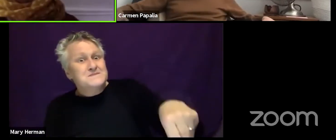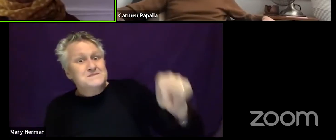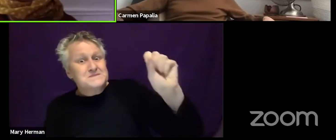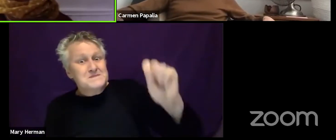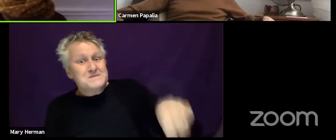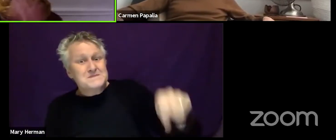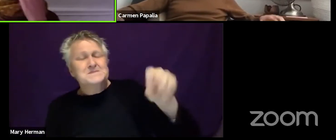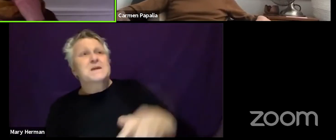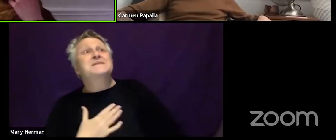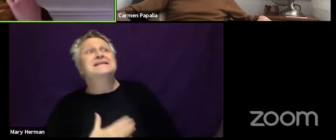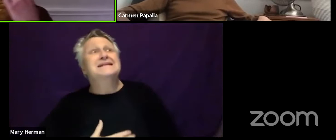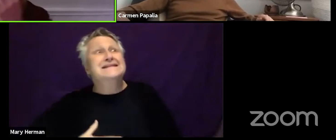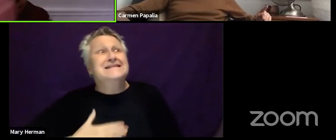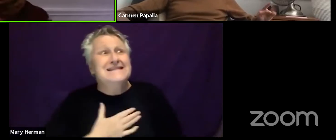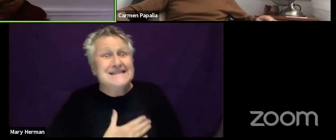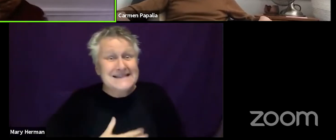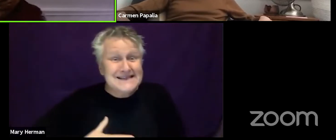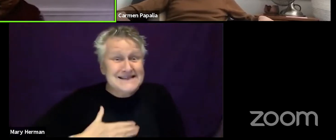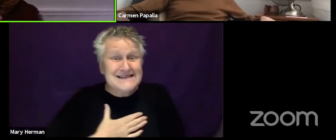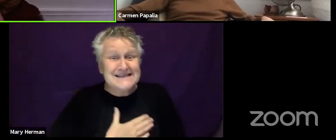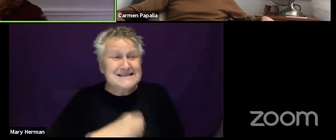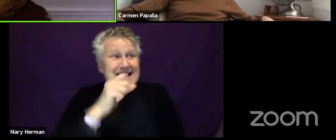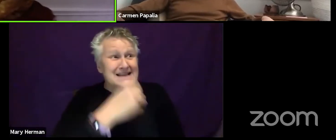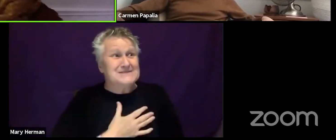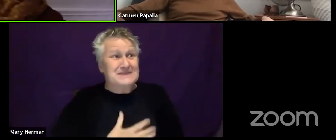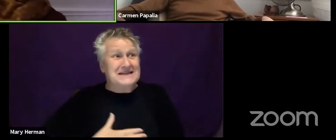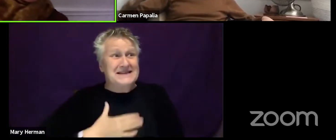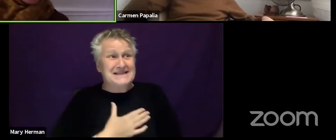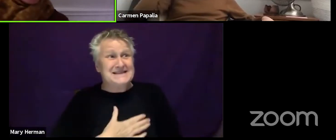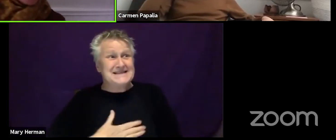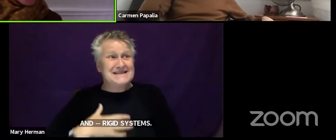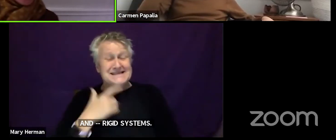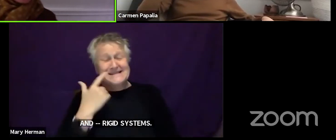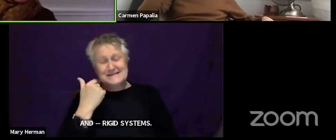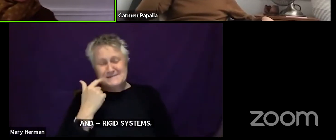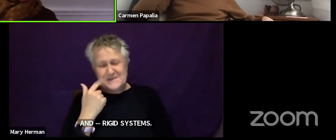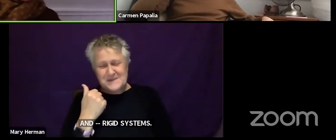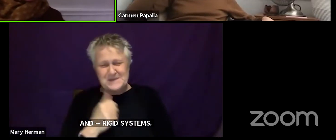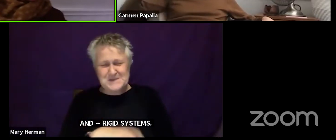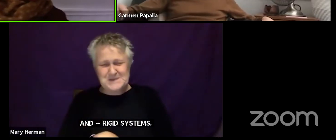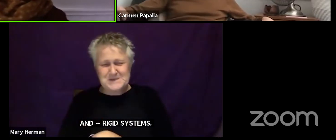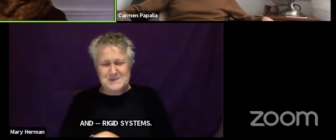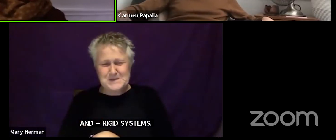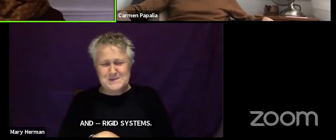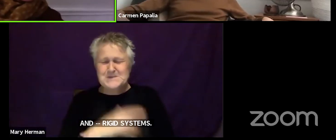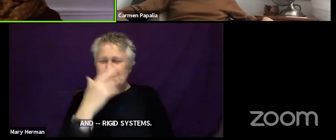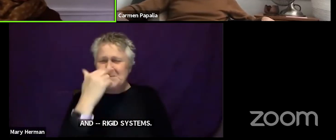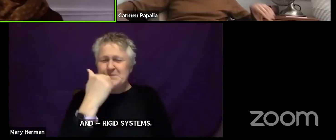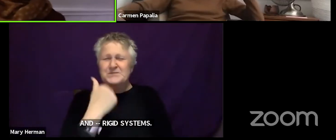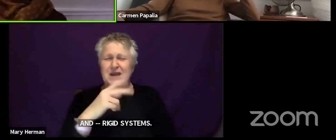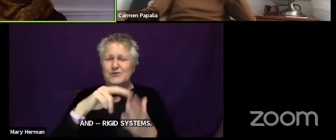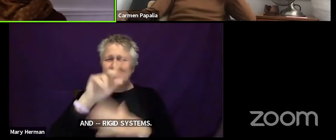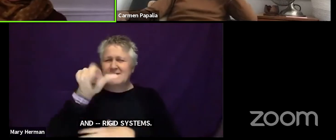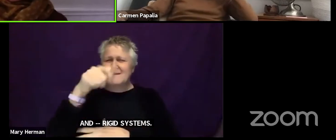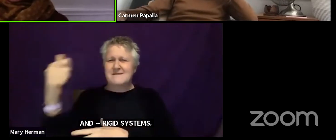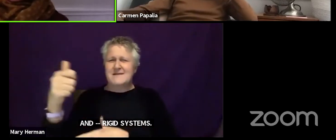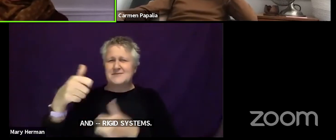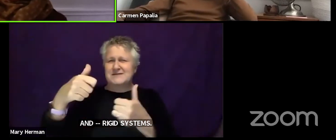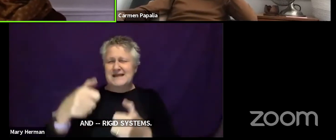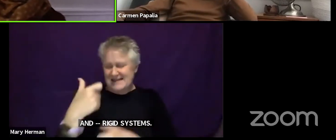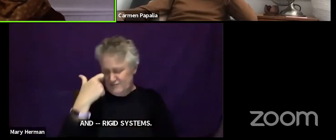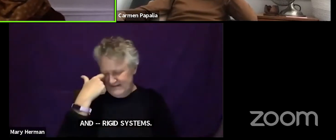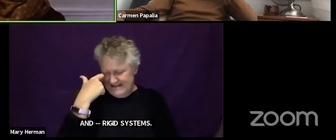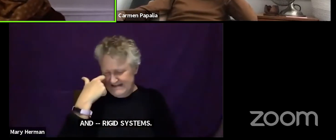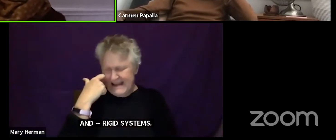Yes, please. Actually, I was reading another text by Mia Mingus recently. I think you may have referenced it